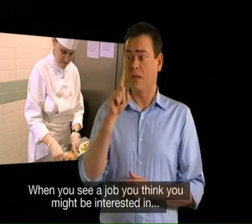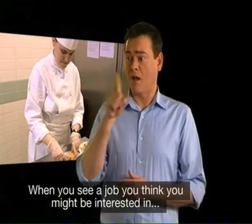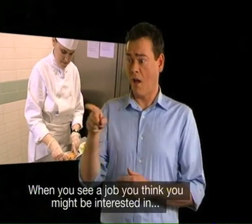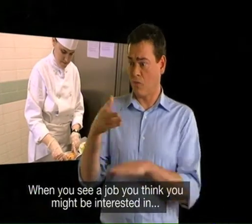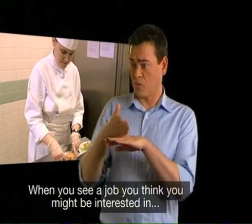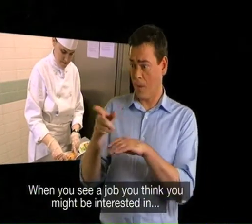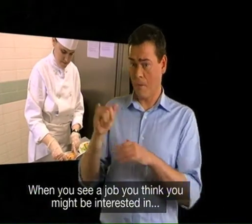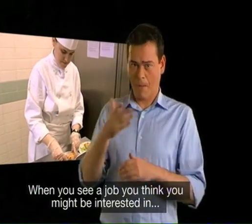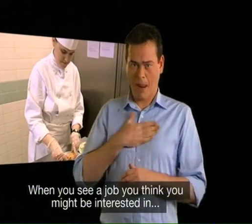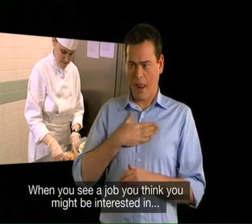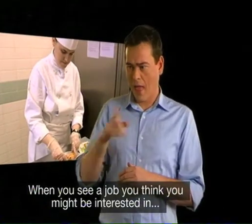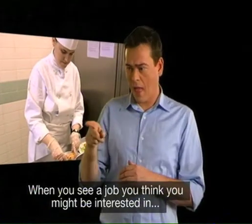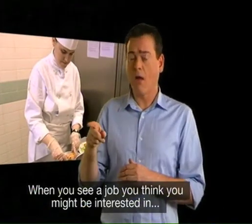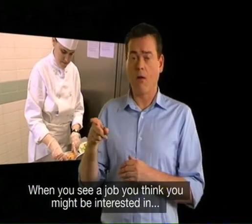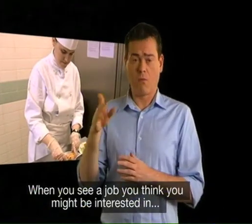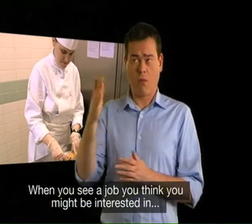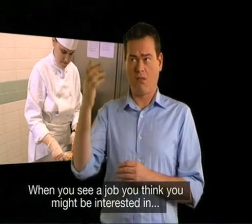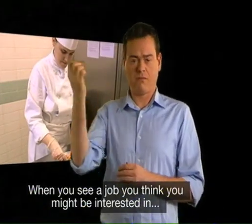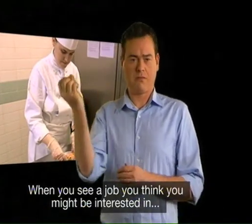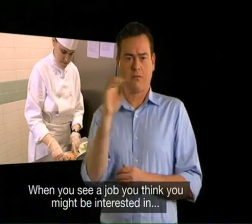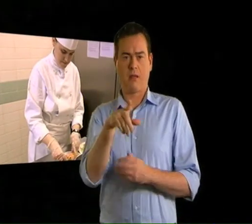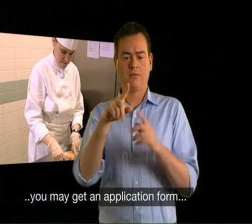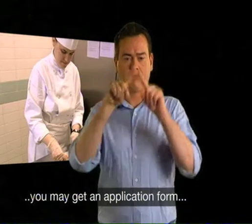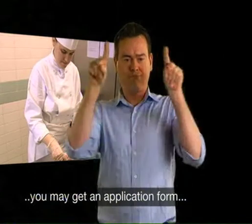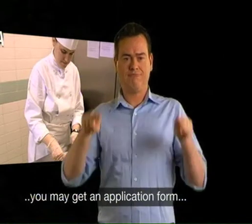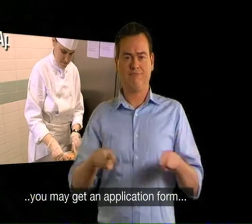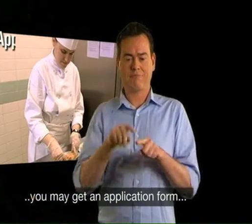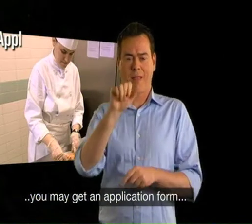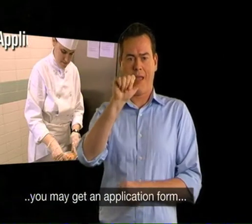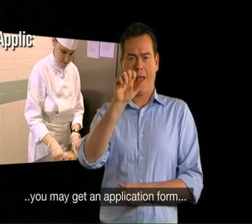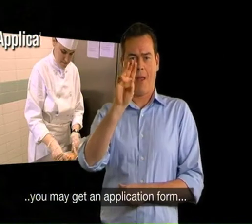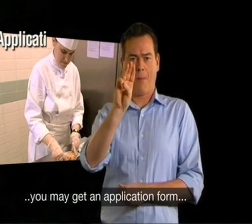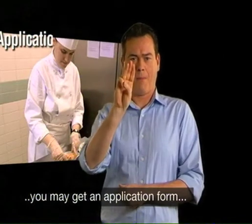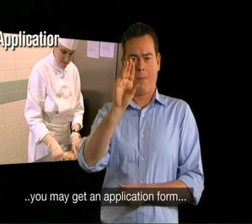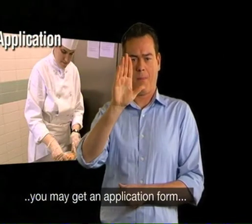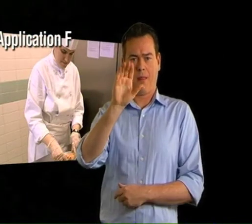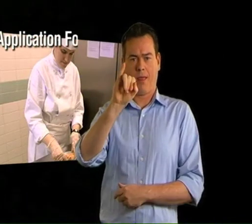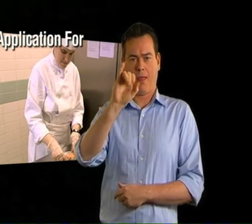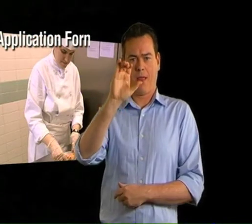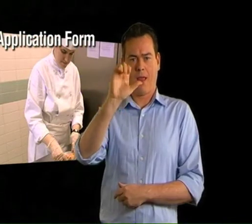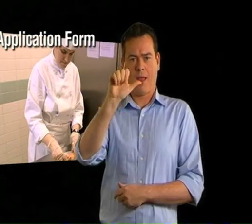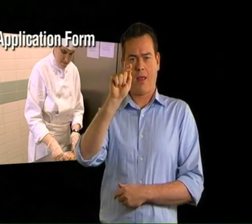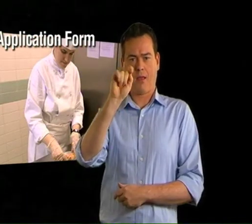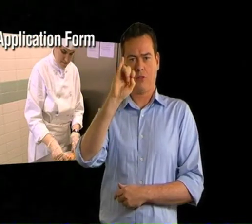When you see a job you think you might be interested in, you may get an application form